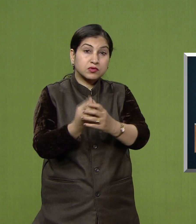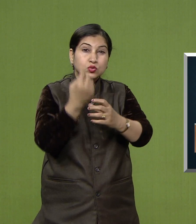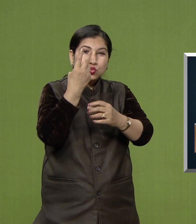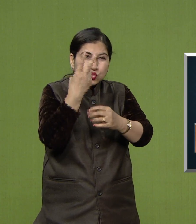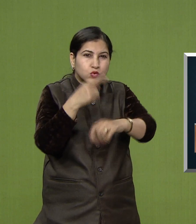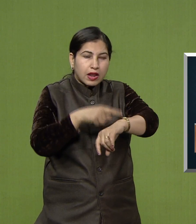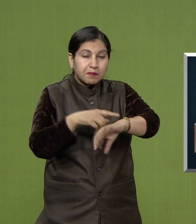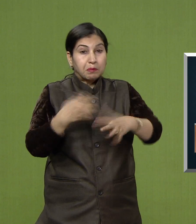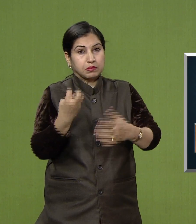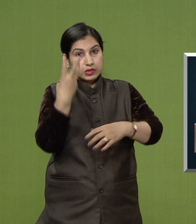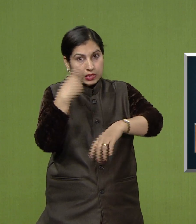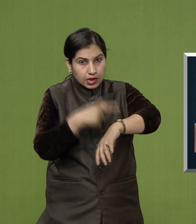times.